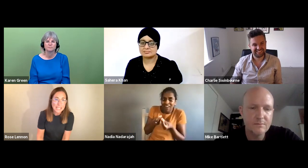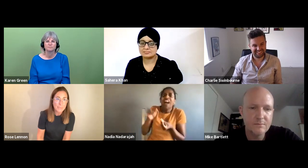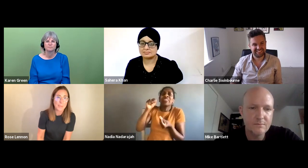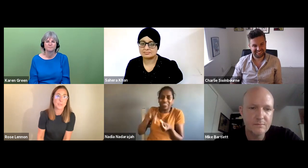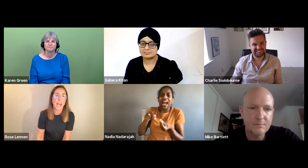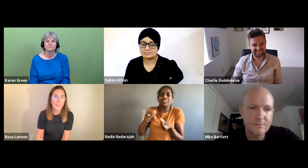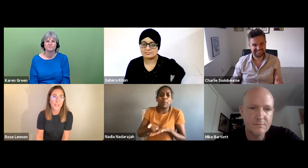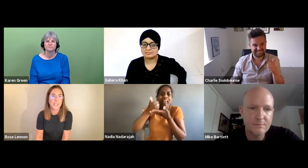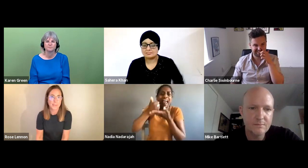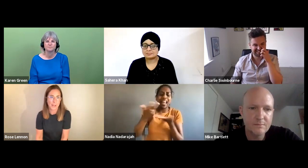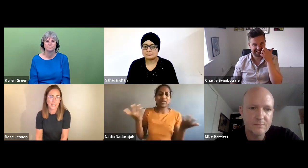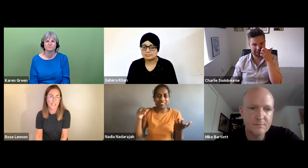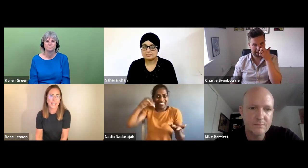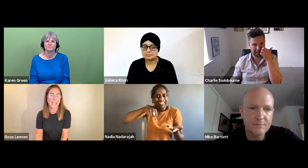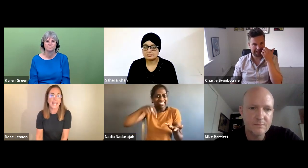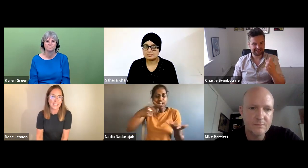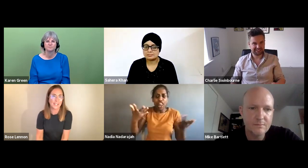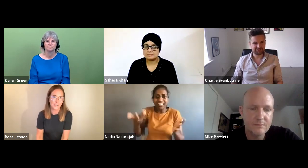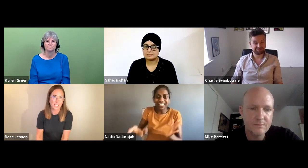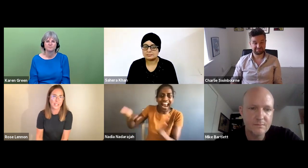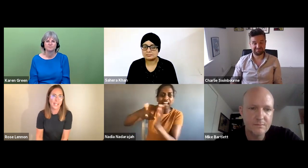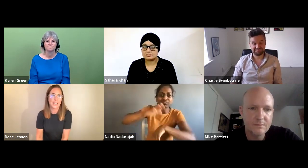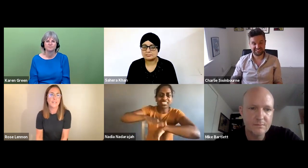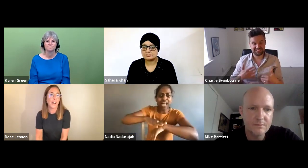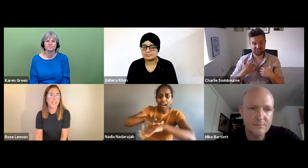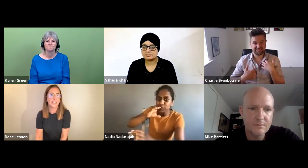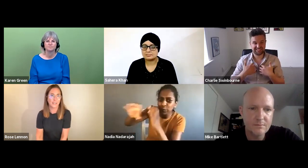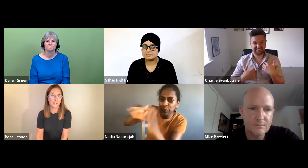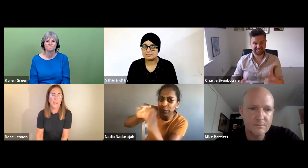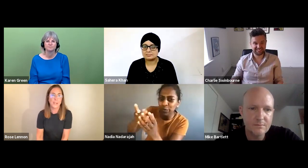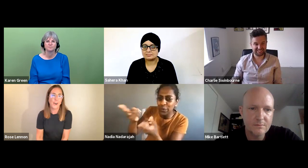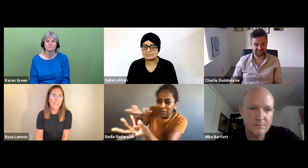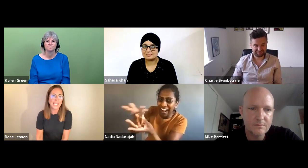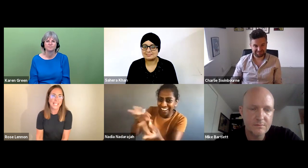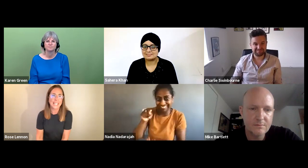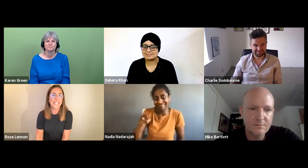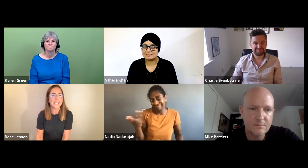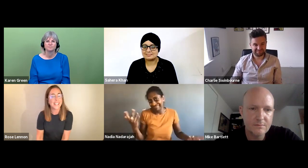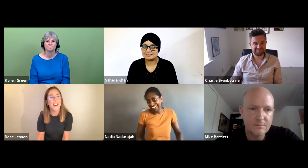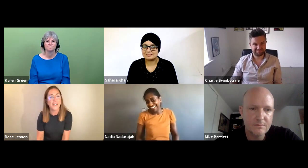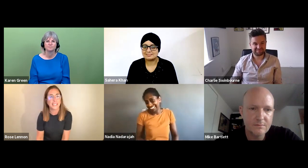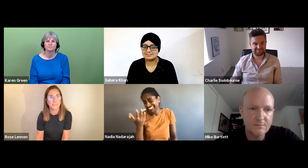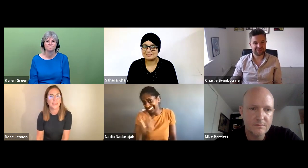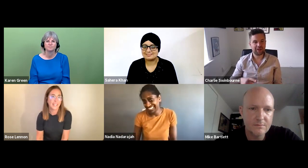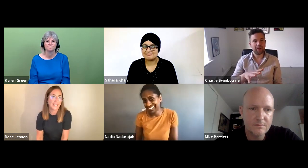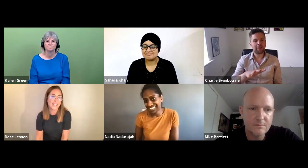speaking to people who have those experiences, gaining that knowledge is vital. But obviously that takes time. It's